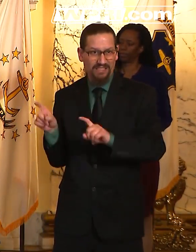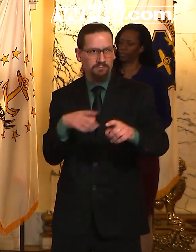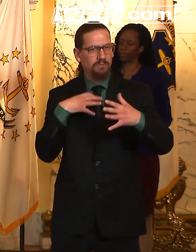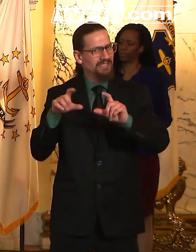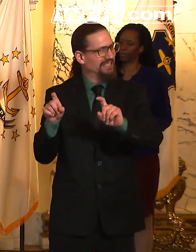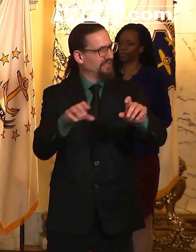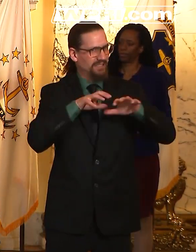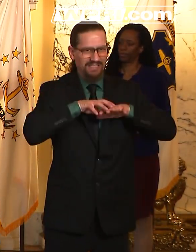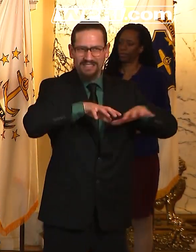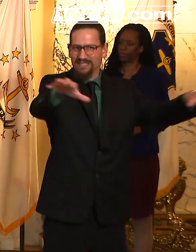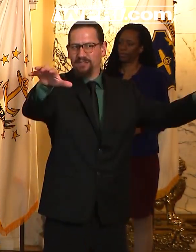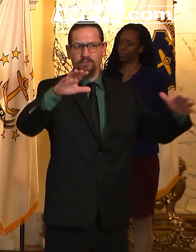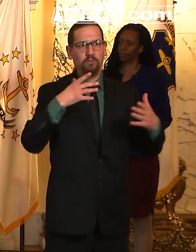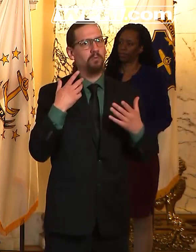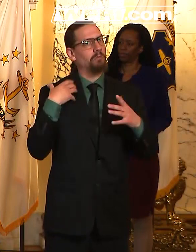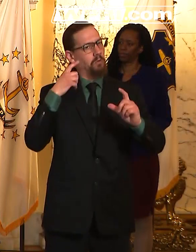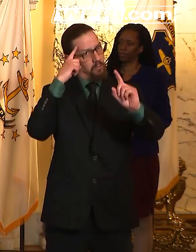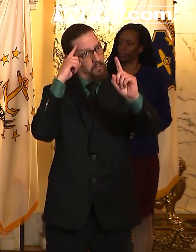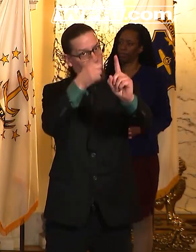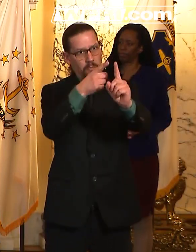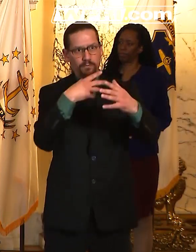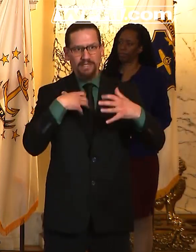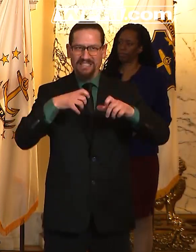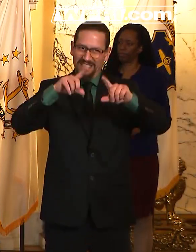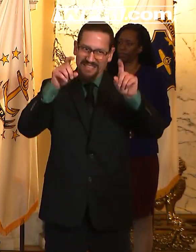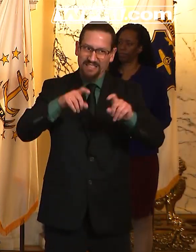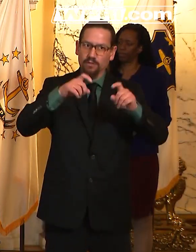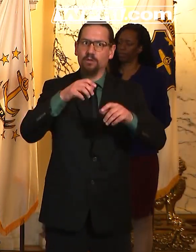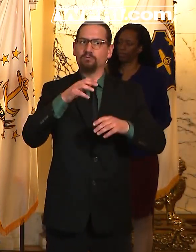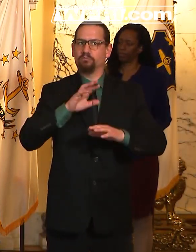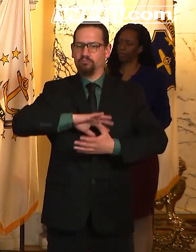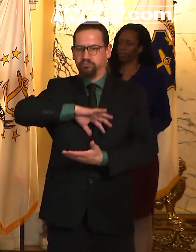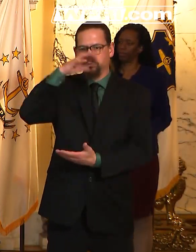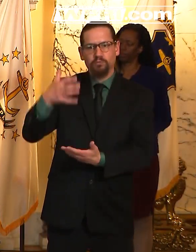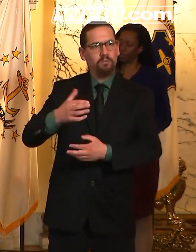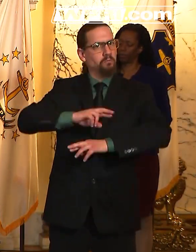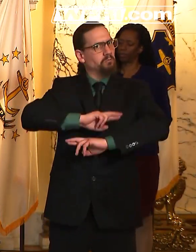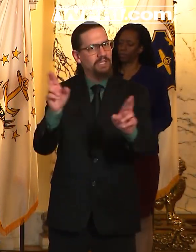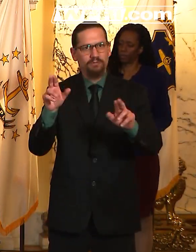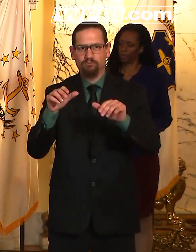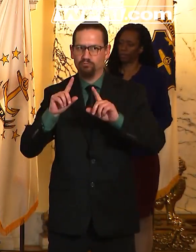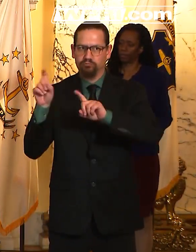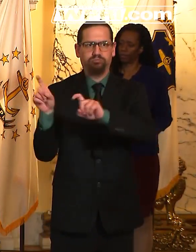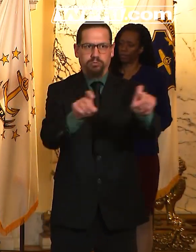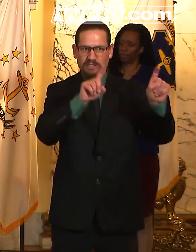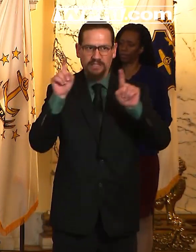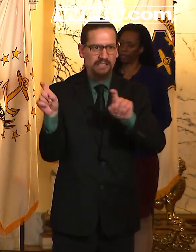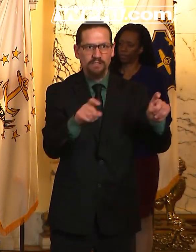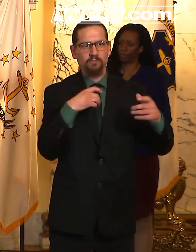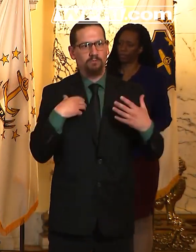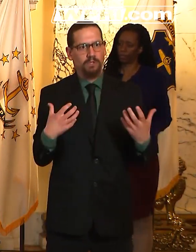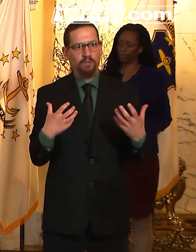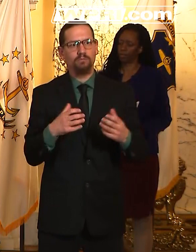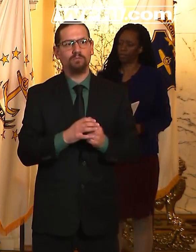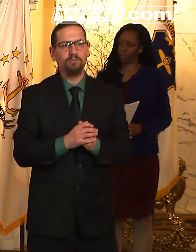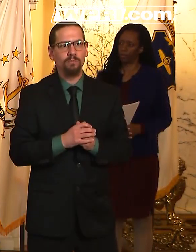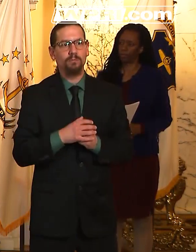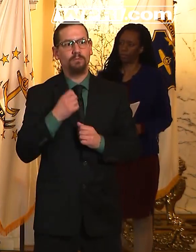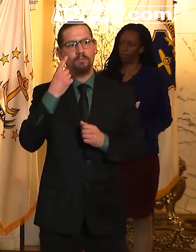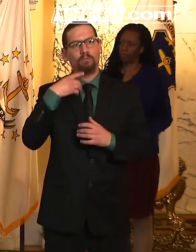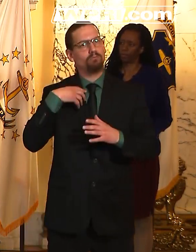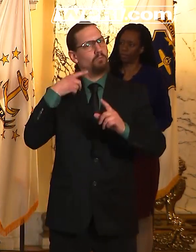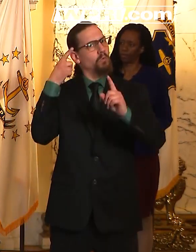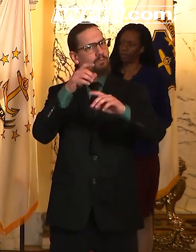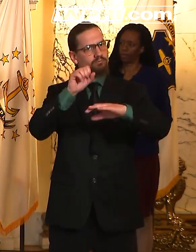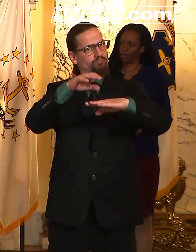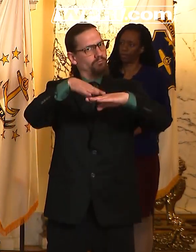what we're pushing towards. Where we want, so the answer is yes, I think we can get there, and yes, I think it's within our sight a week from